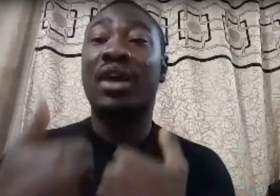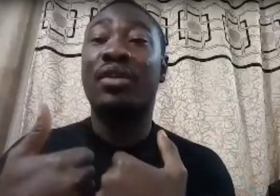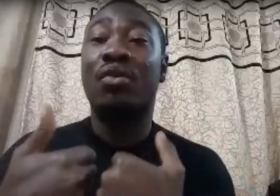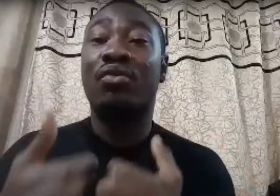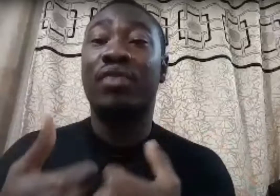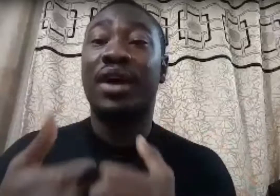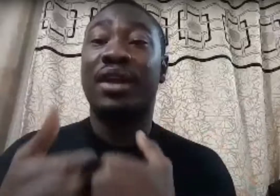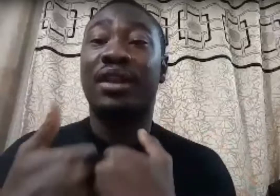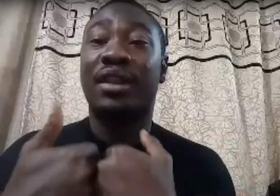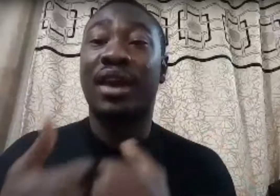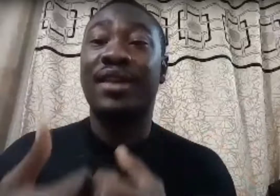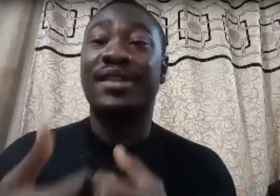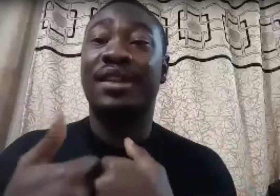999,000.